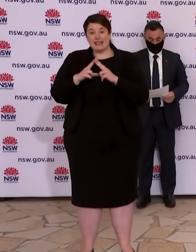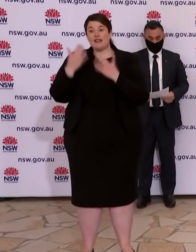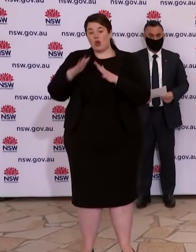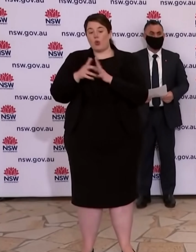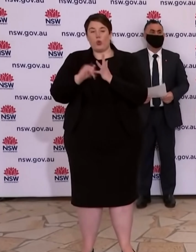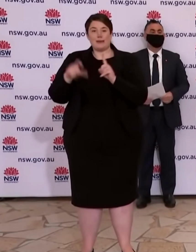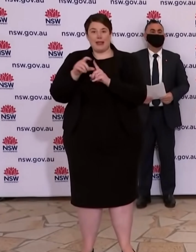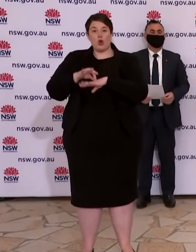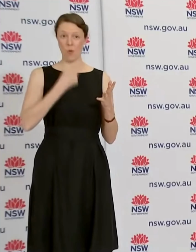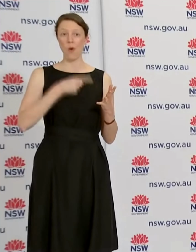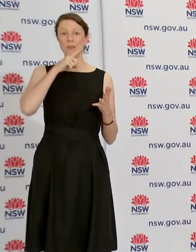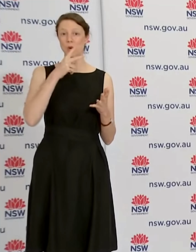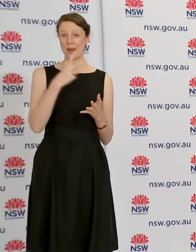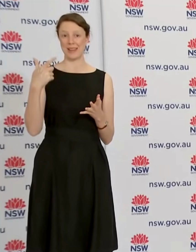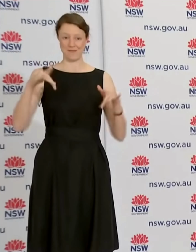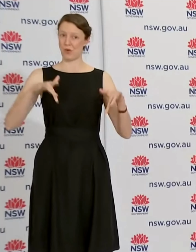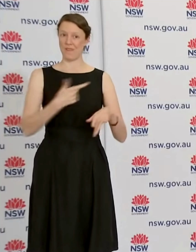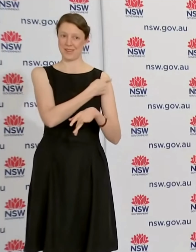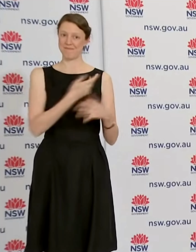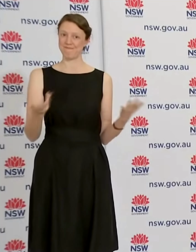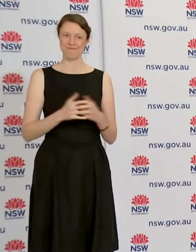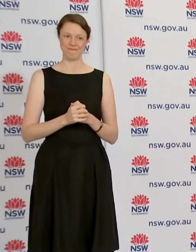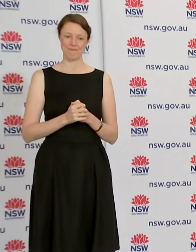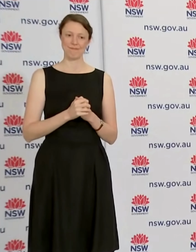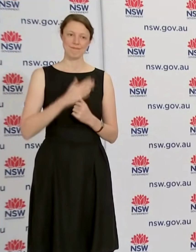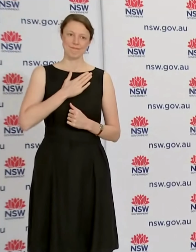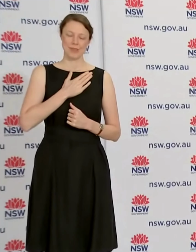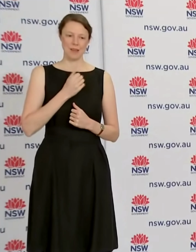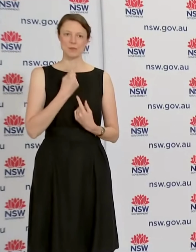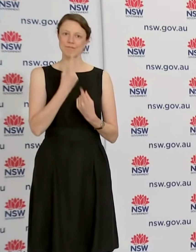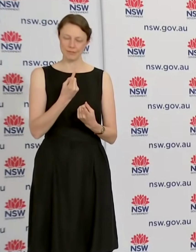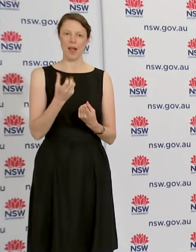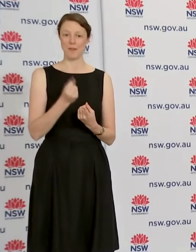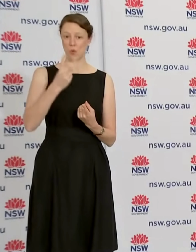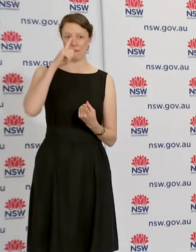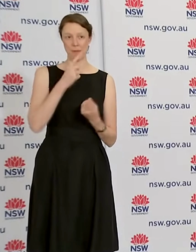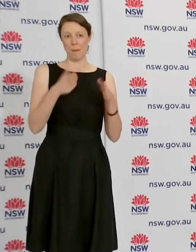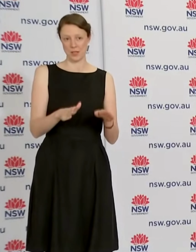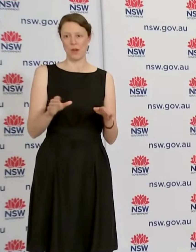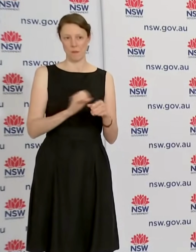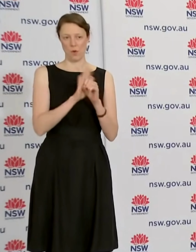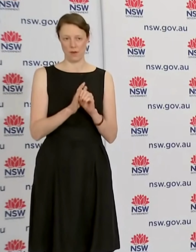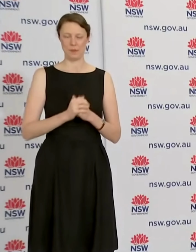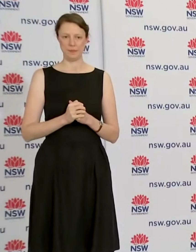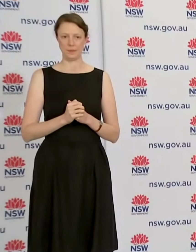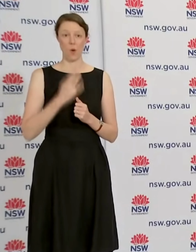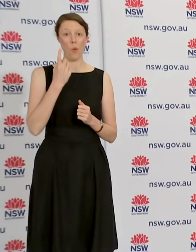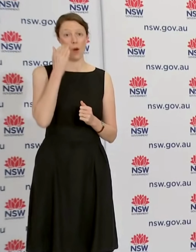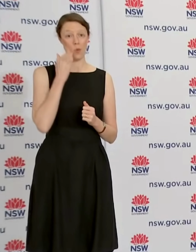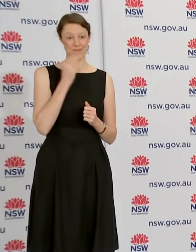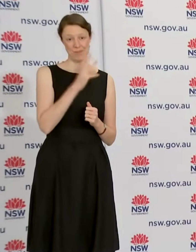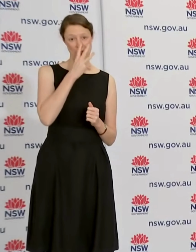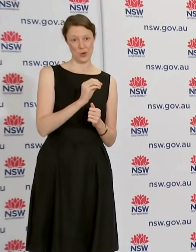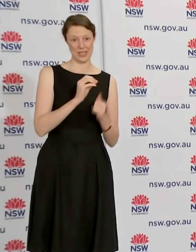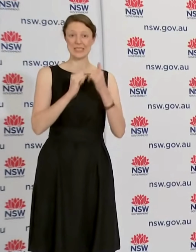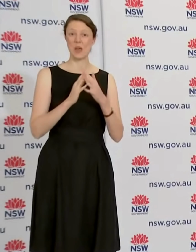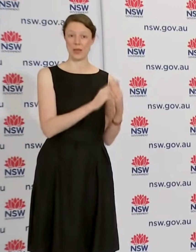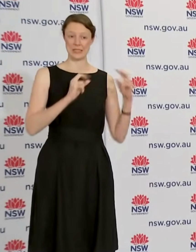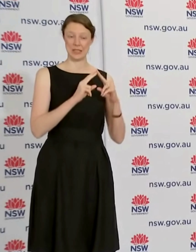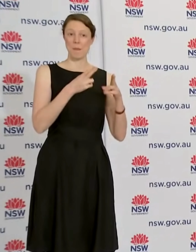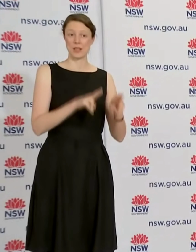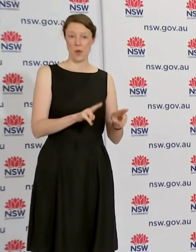and she acquired her infection at Cumberland Hospital. Sadly, today we report the deaths of 12 people in our community. And they are sadly a woman in her 30s from southwestern Sydney who died at